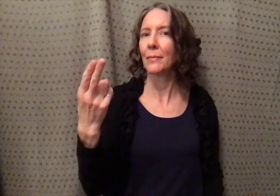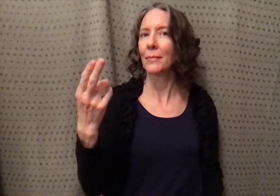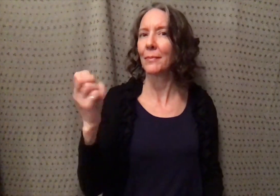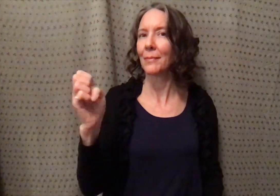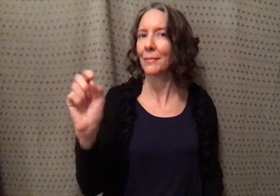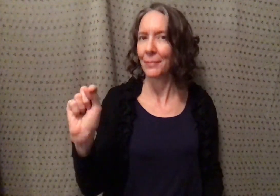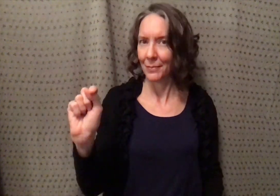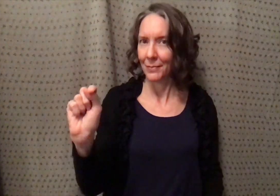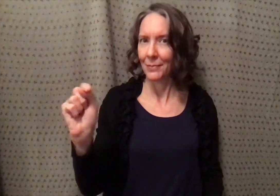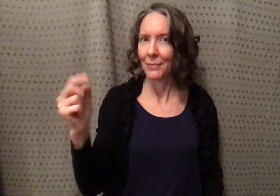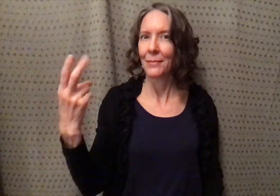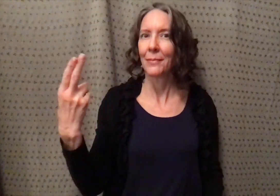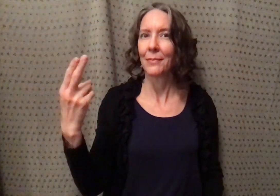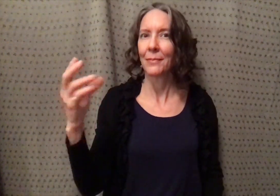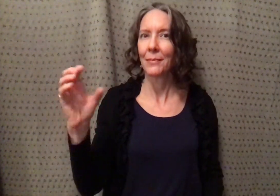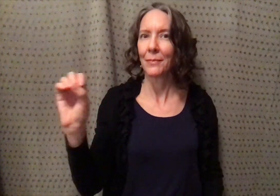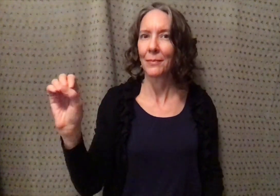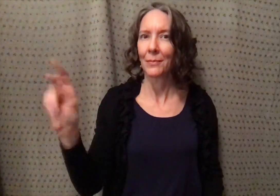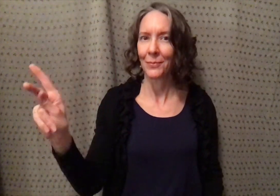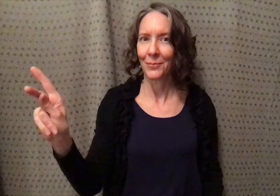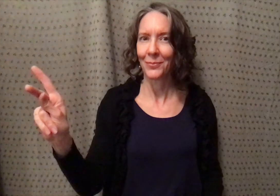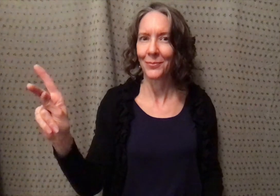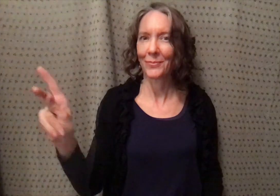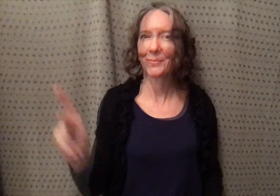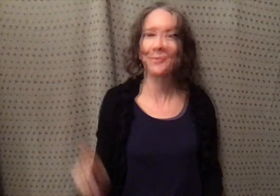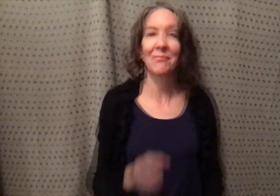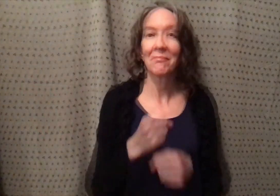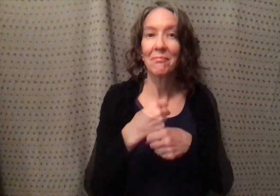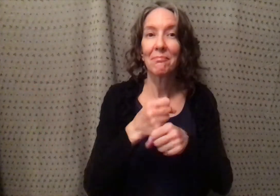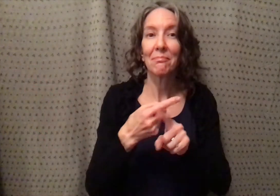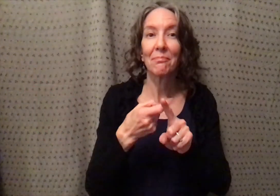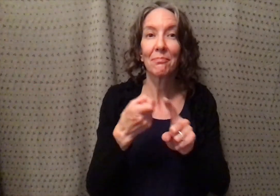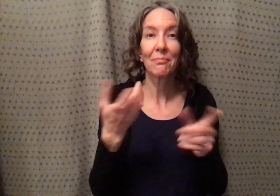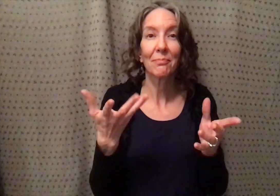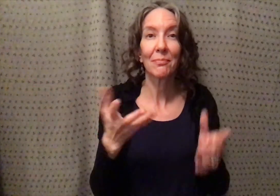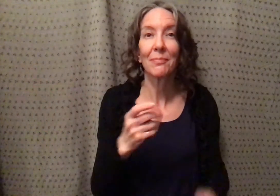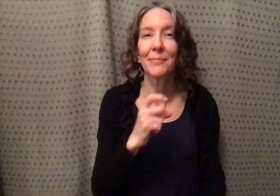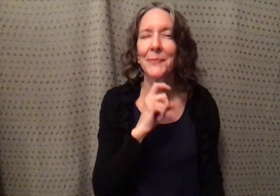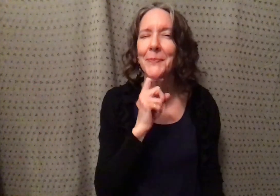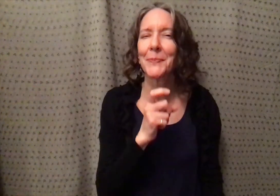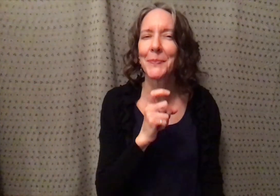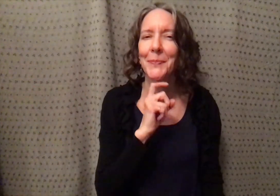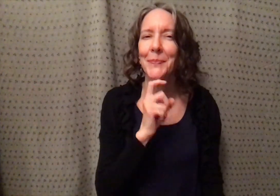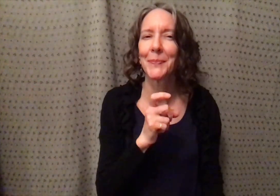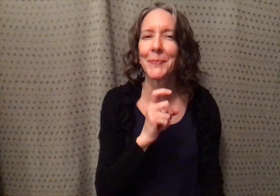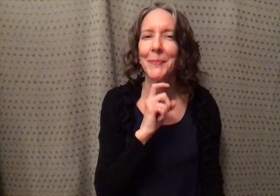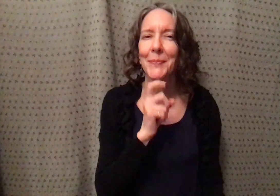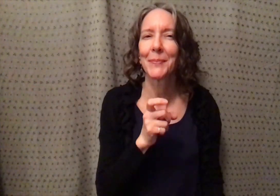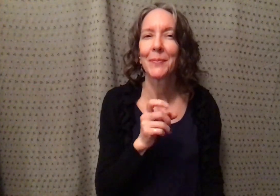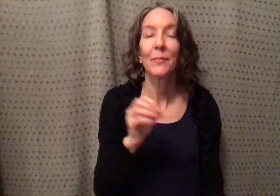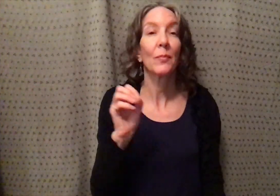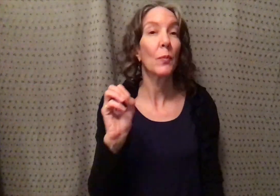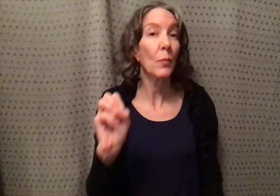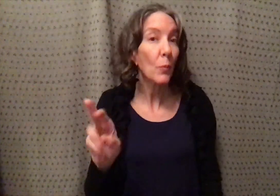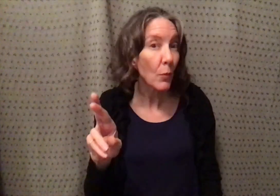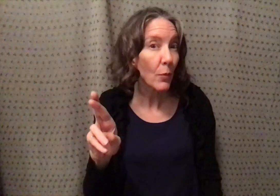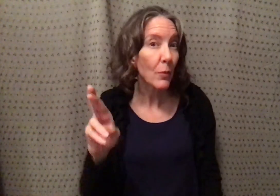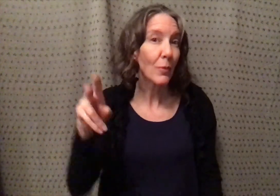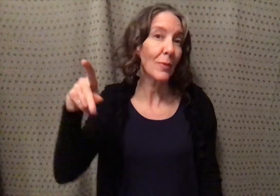a crochet hook. It's made from metal or